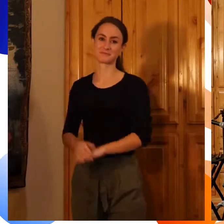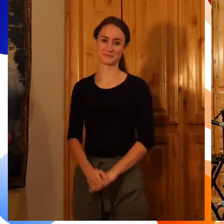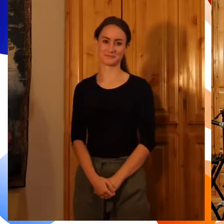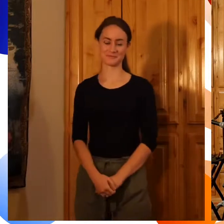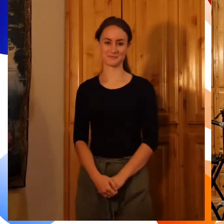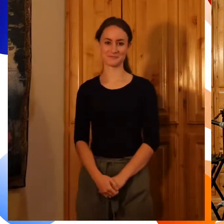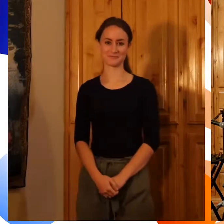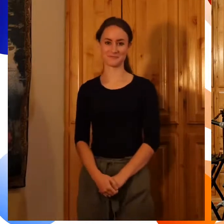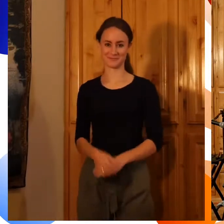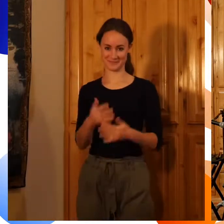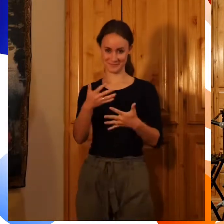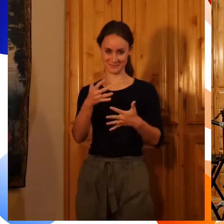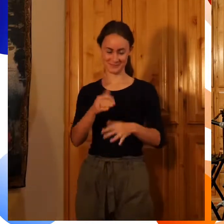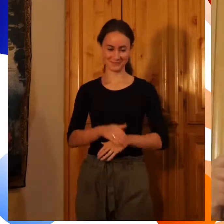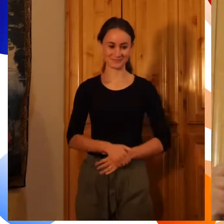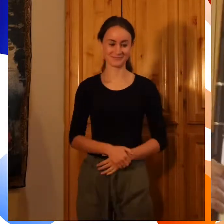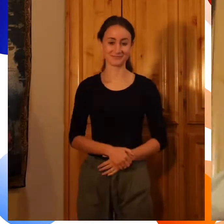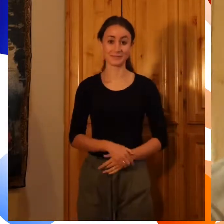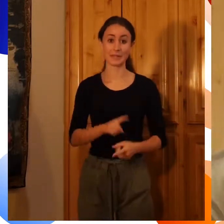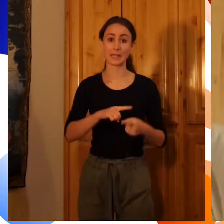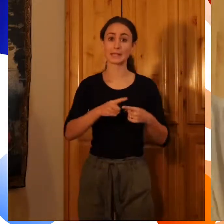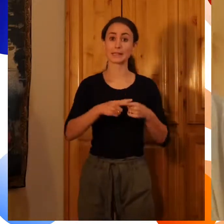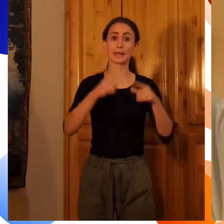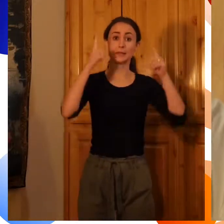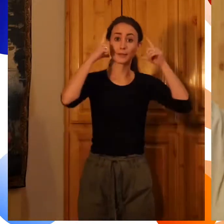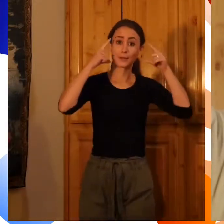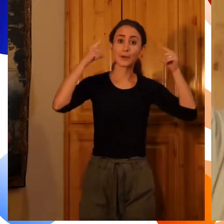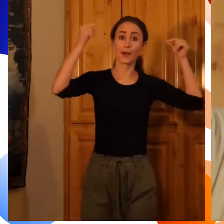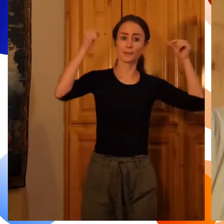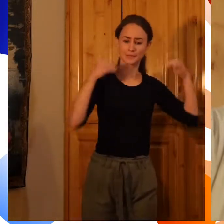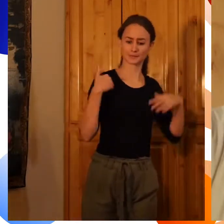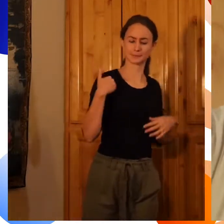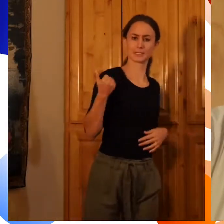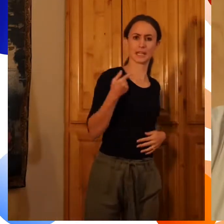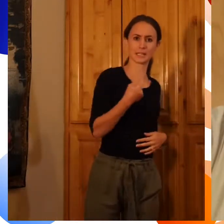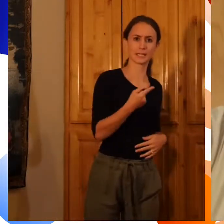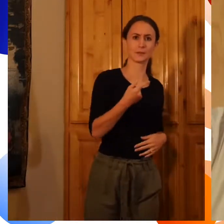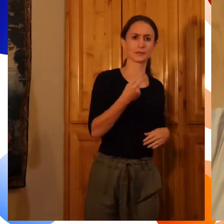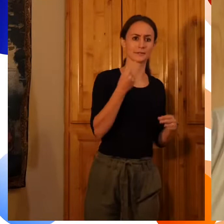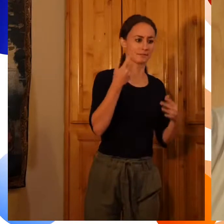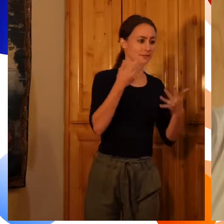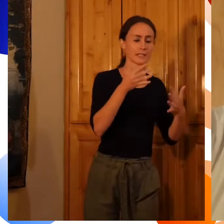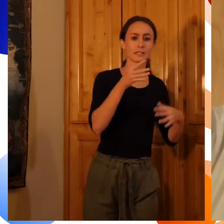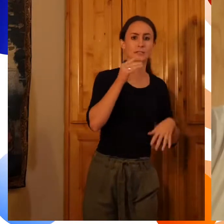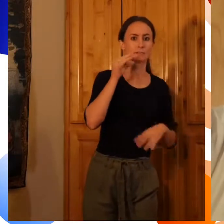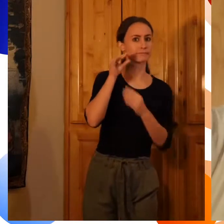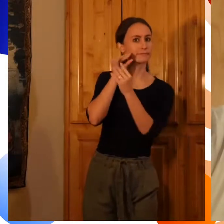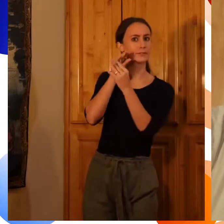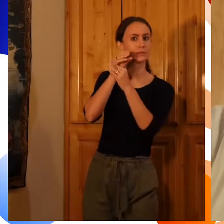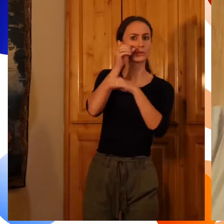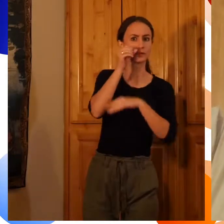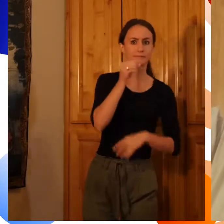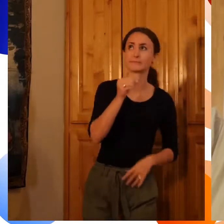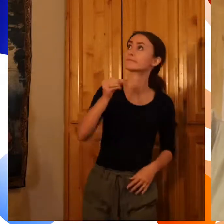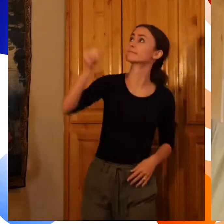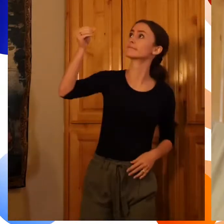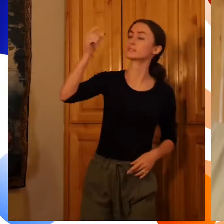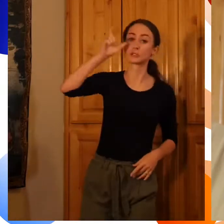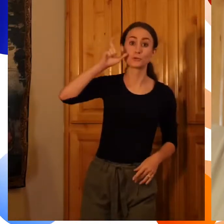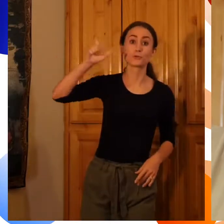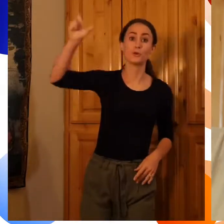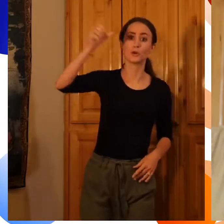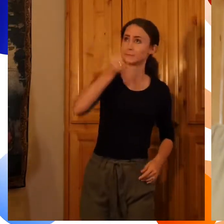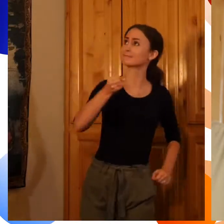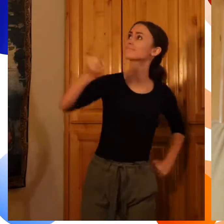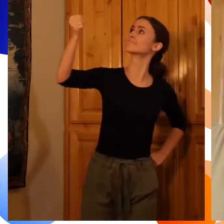And then the wee goblin who had played the flute held it up to the moonlight, and he said, "Here's with the wizard's hand that moved